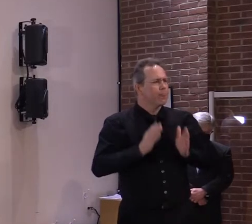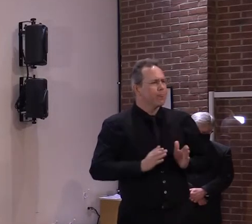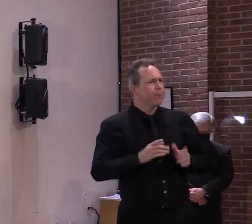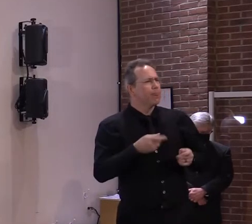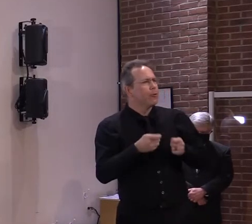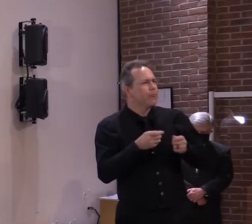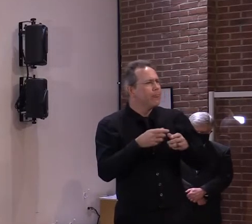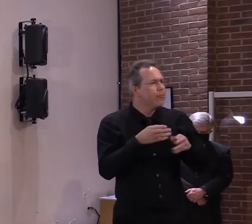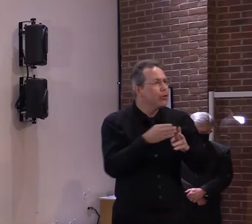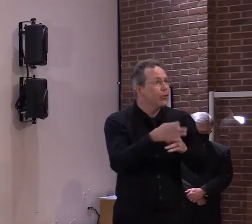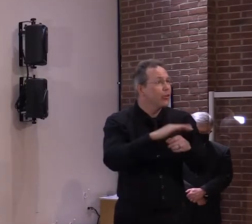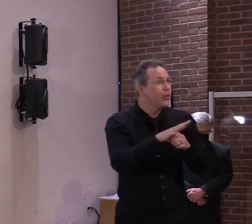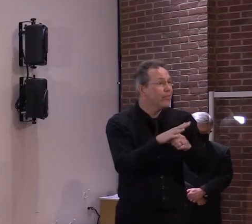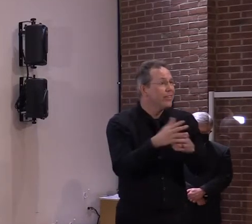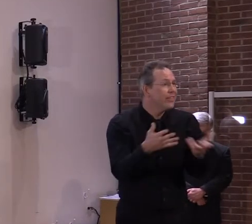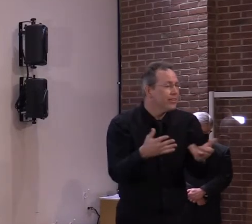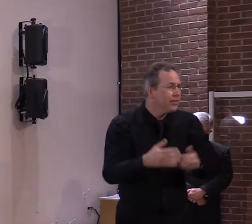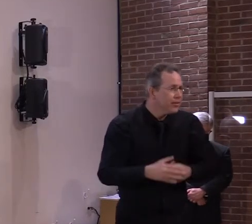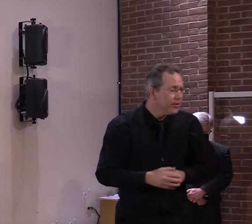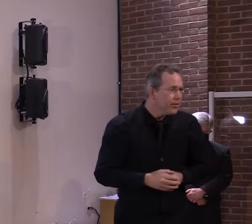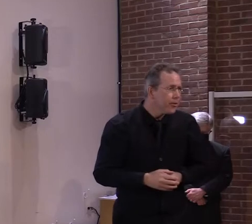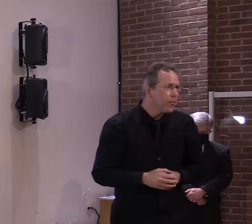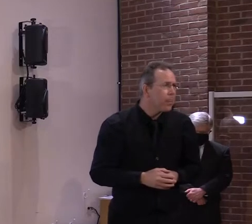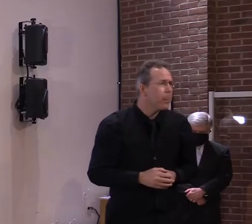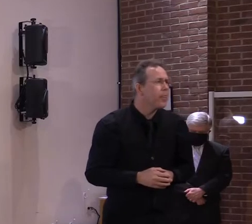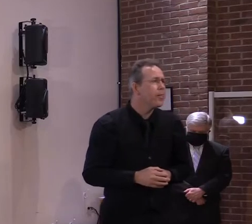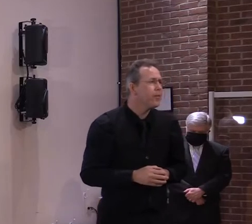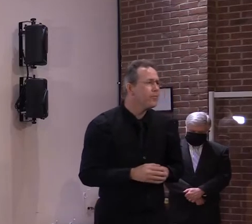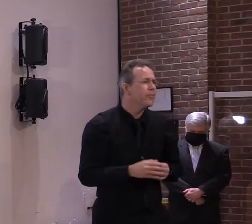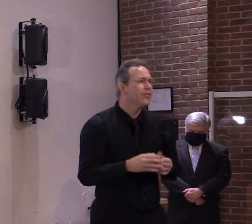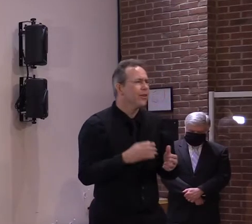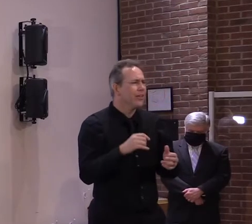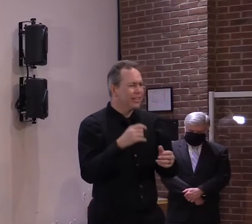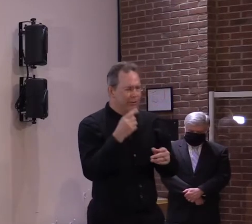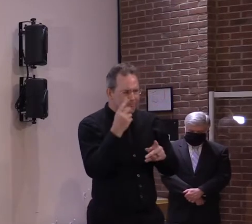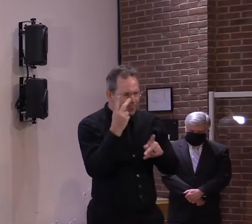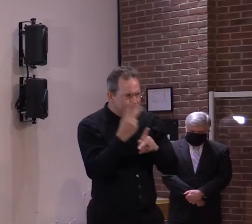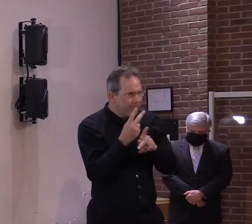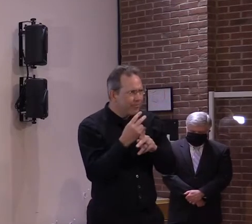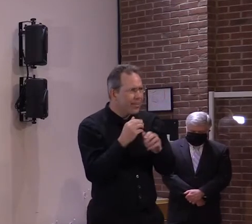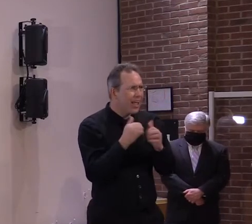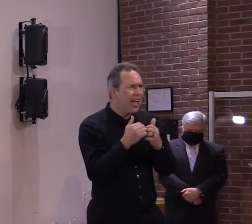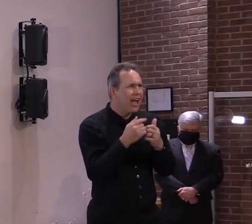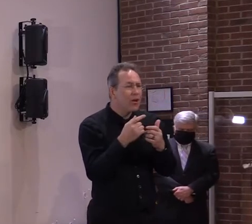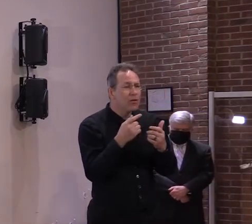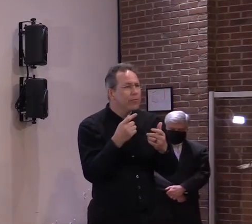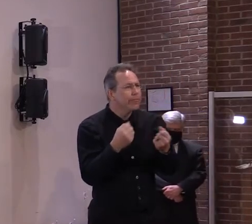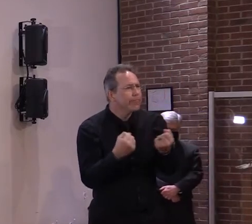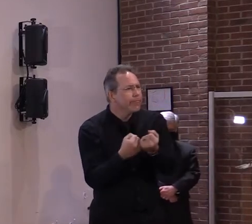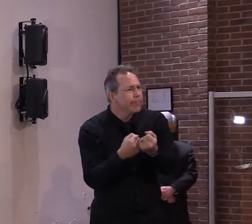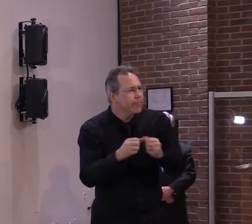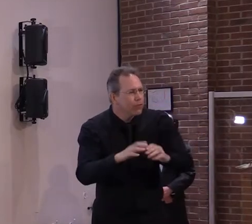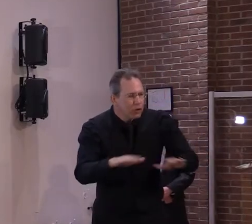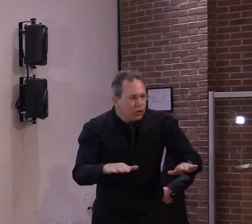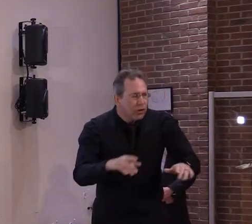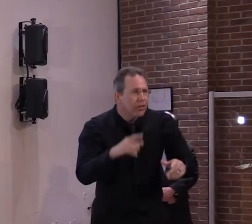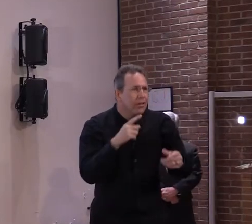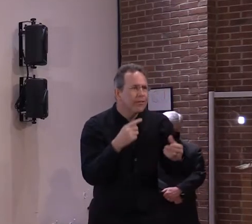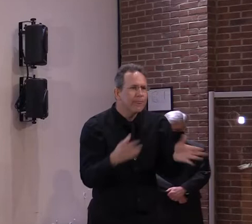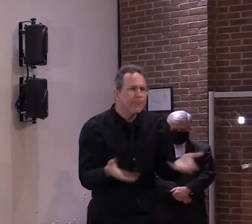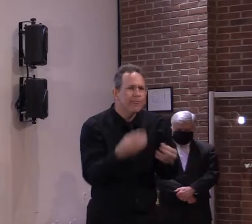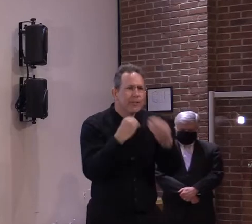specific populations with specific remedies directed in a community or county-wide fashion.